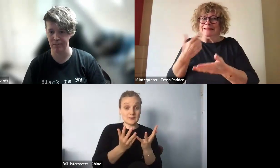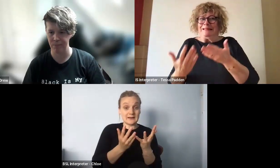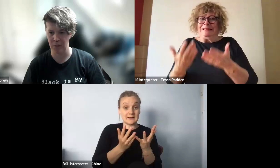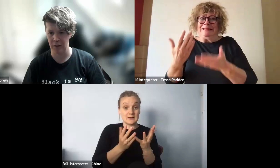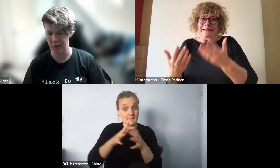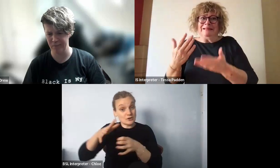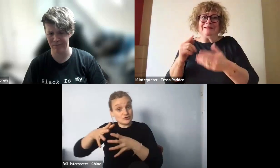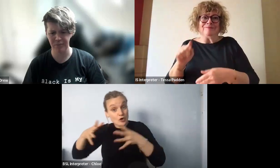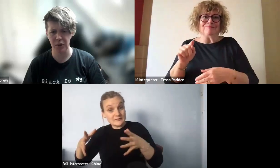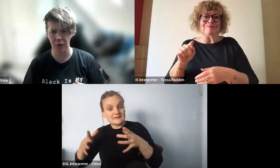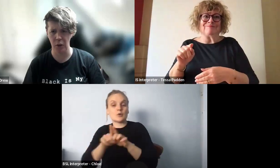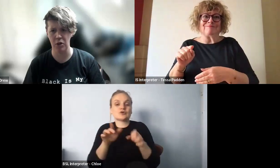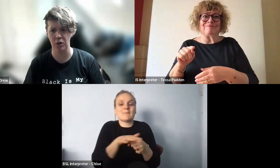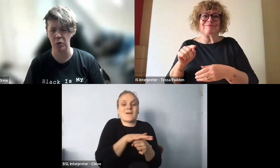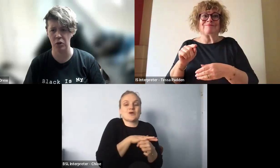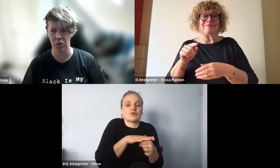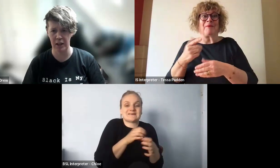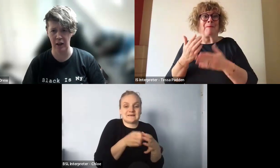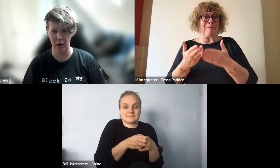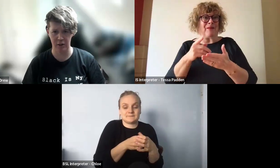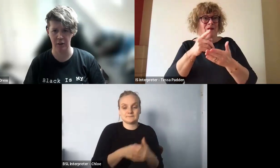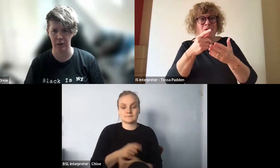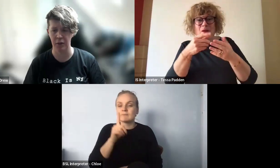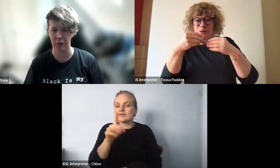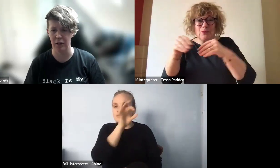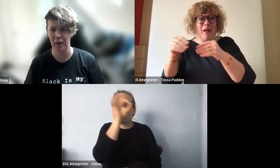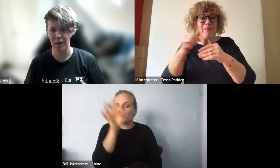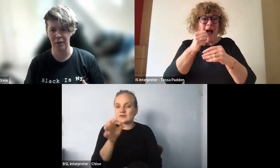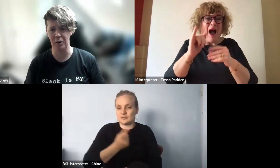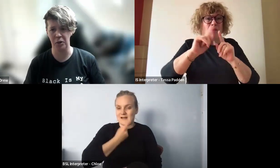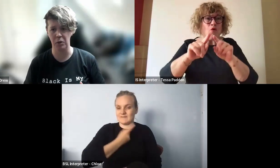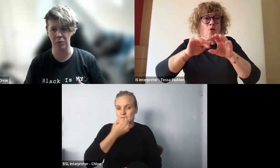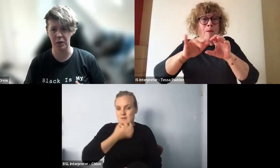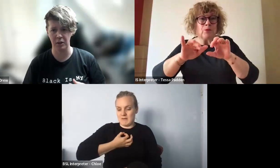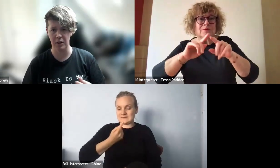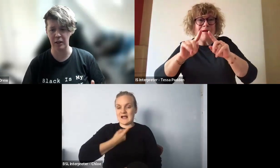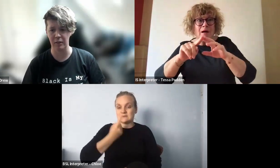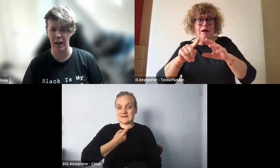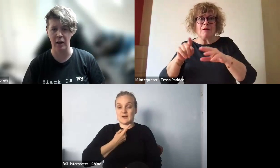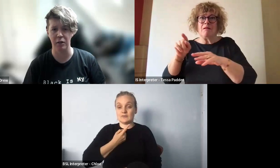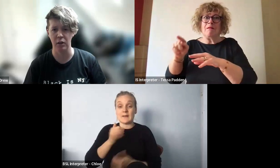minority. Now, the question that we should really ask ourselves, however, those who have been